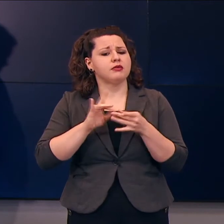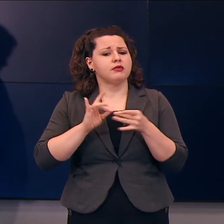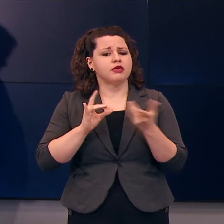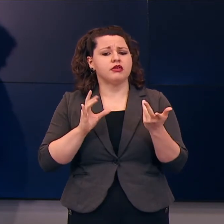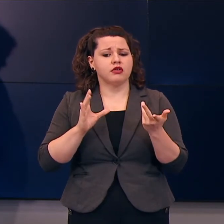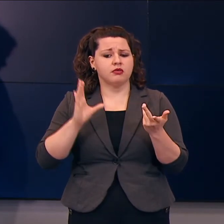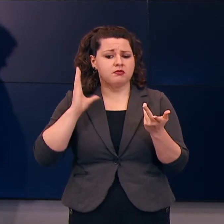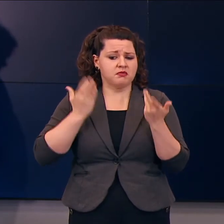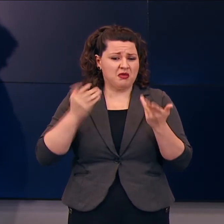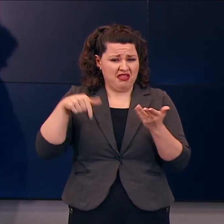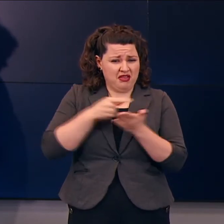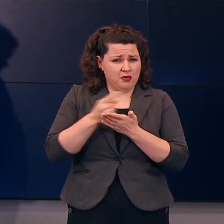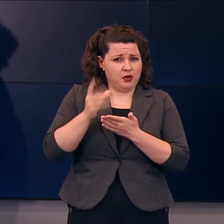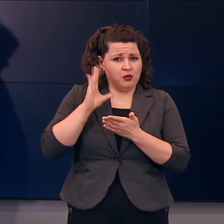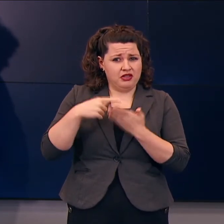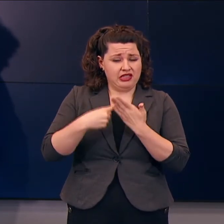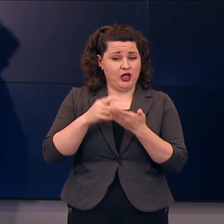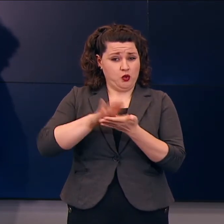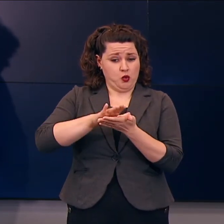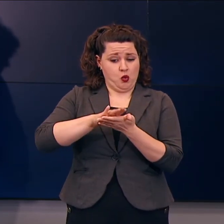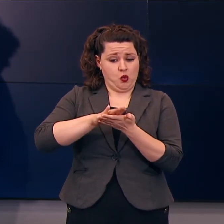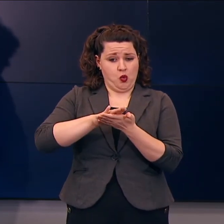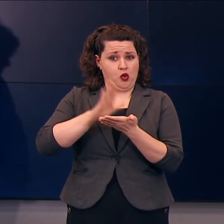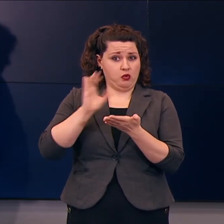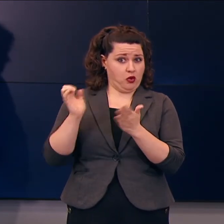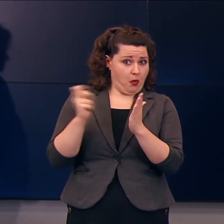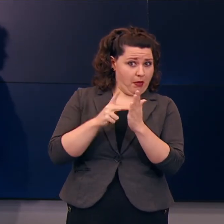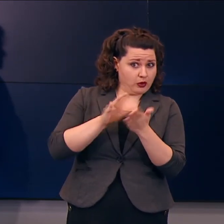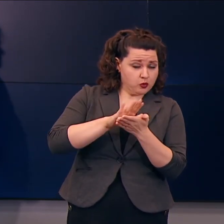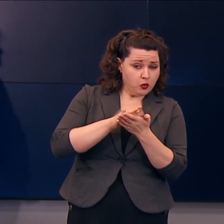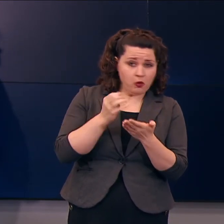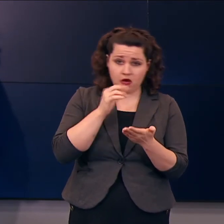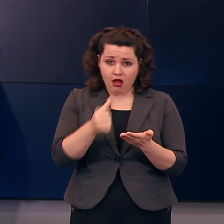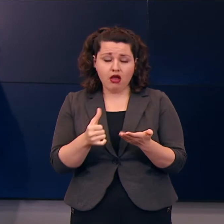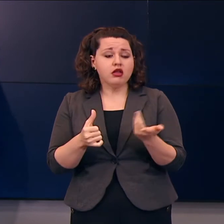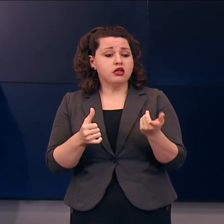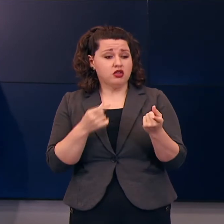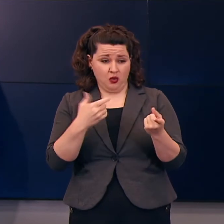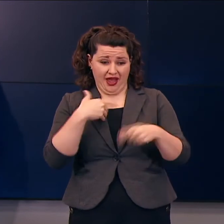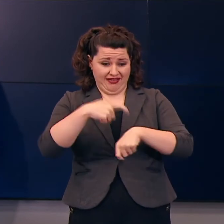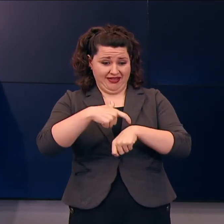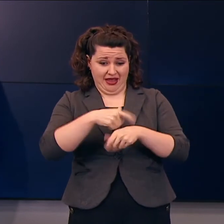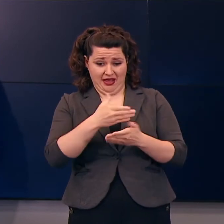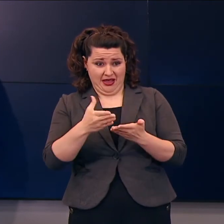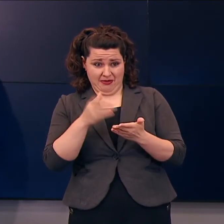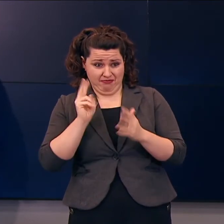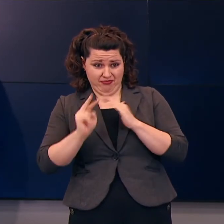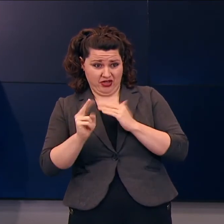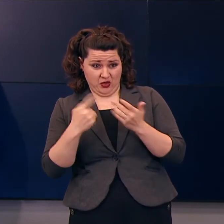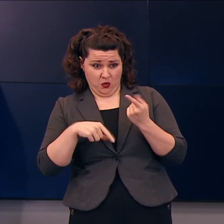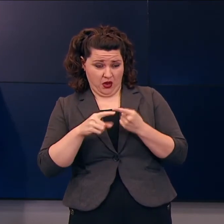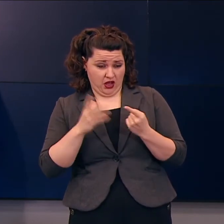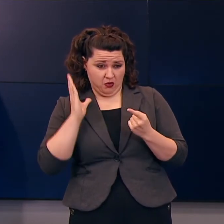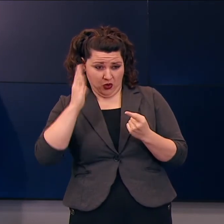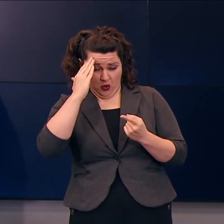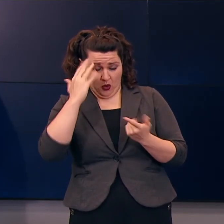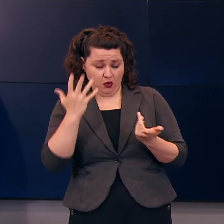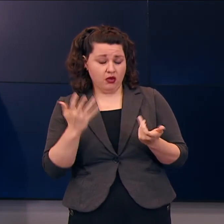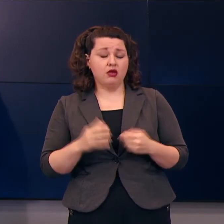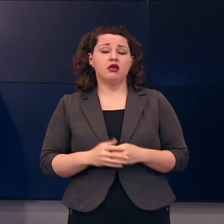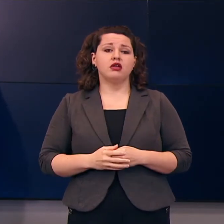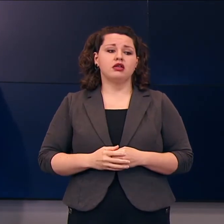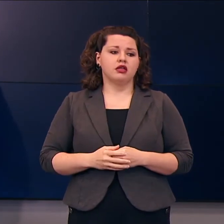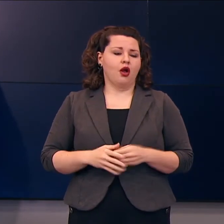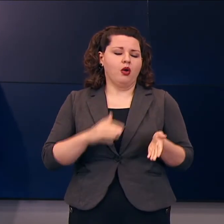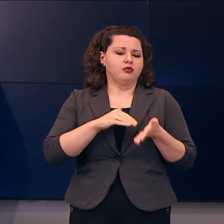getting close maybe this week to talk about schools going back. Have you got a timetable on that? Yeah, is that going to be this week, do you think? Yeah,